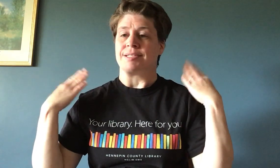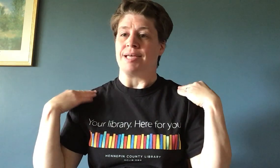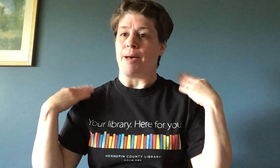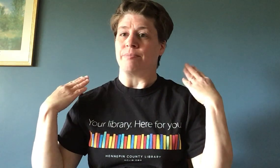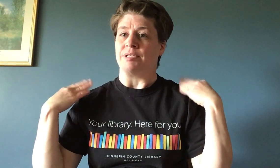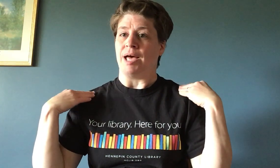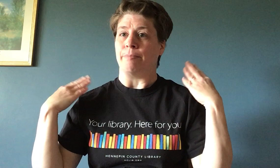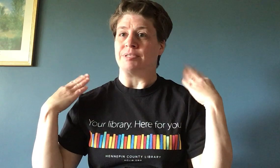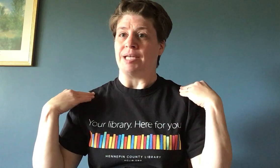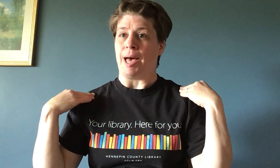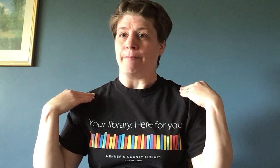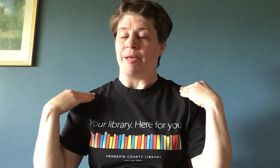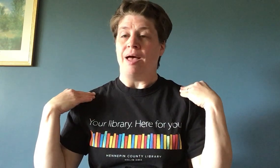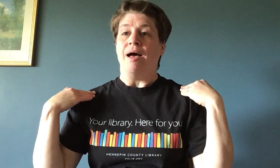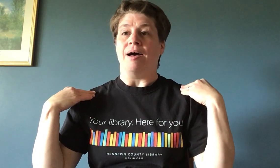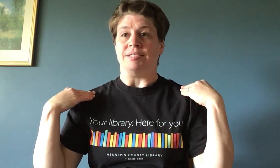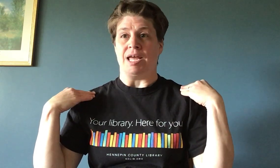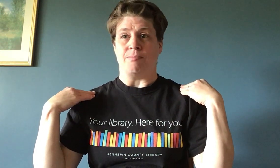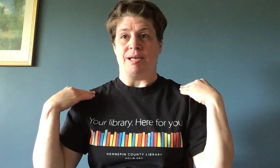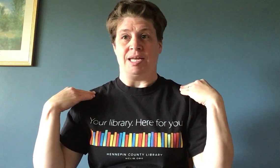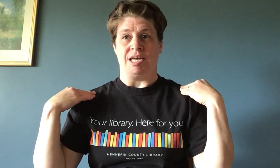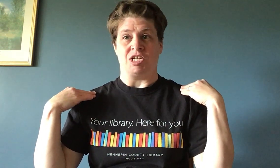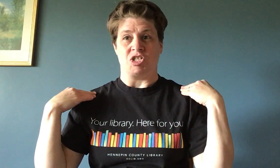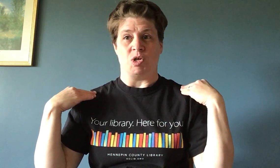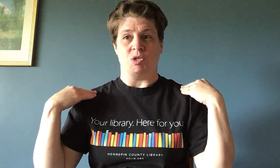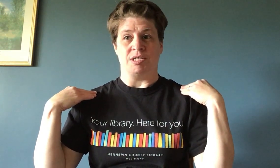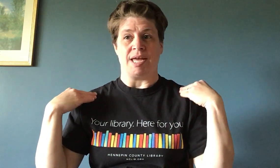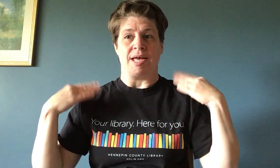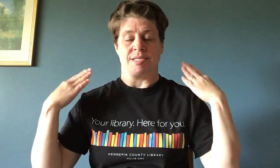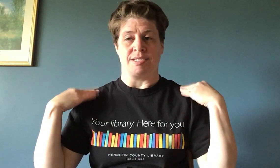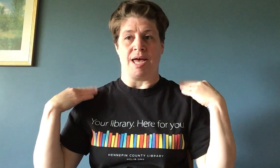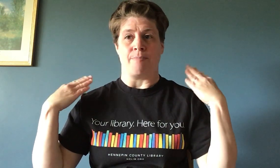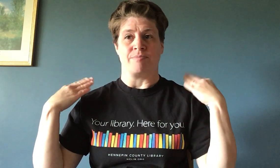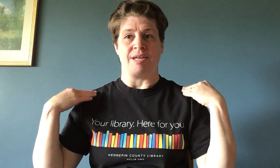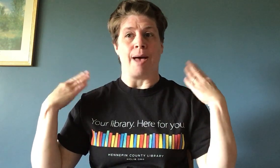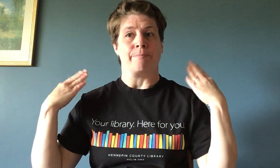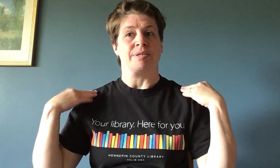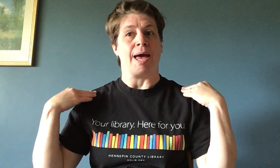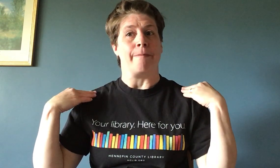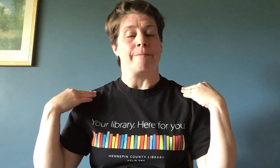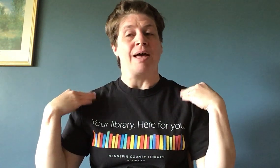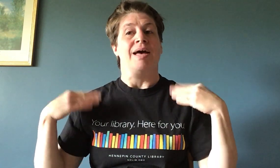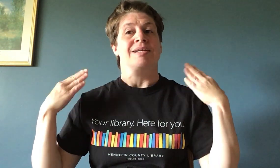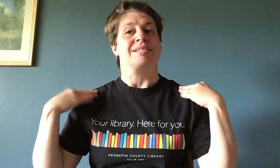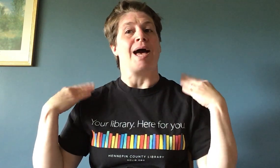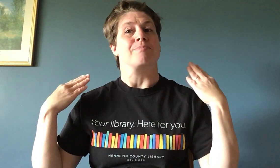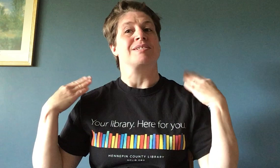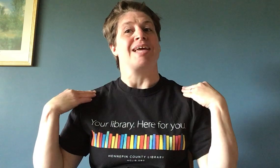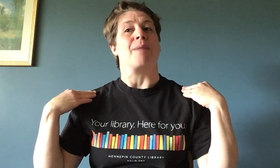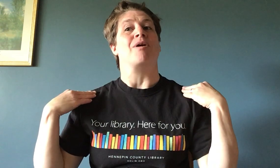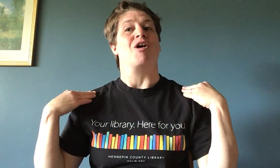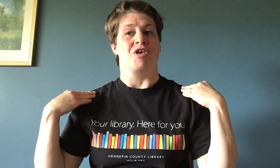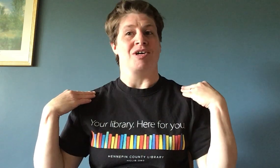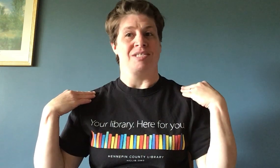tap, tap, tap. I take my little shoulders and tap, tap, tap, tap, tap all